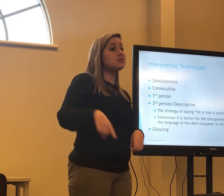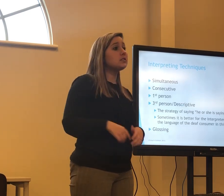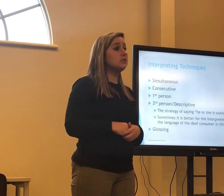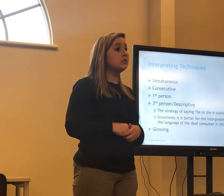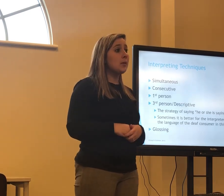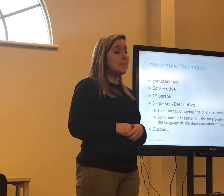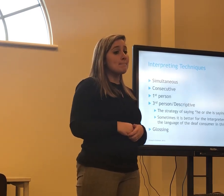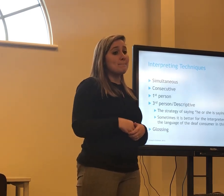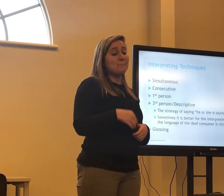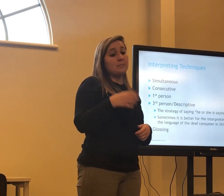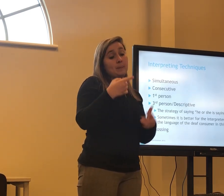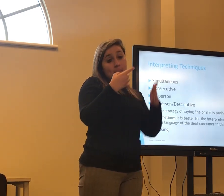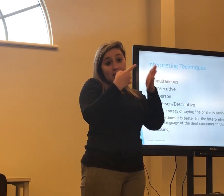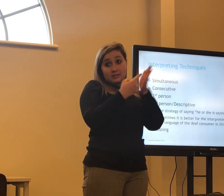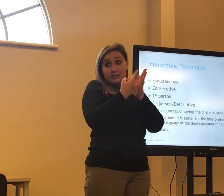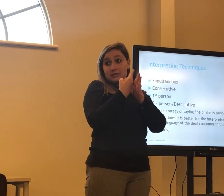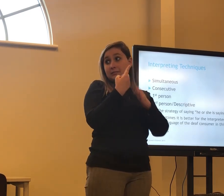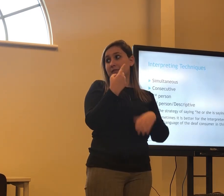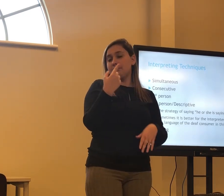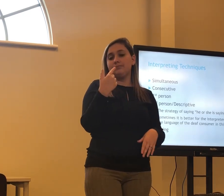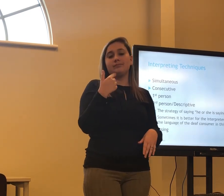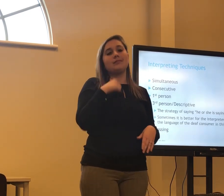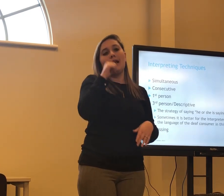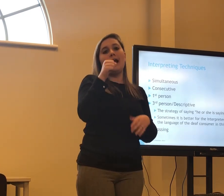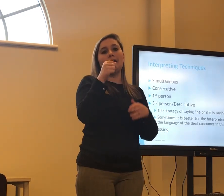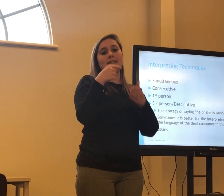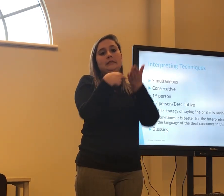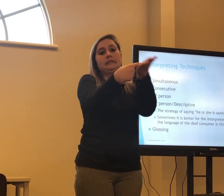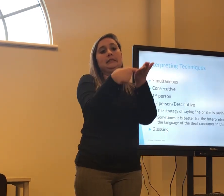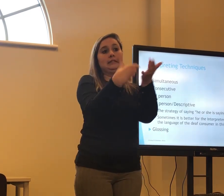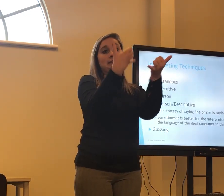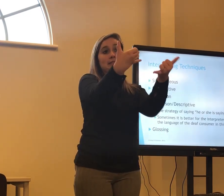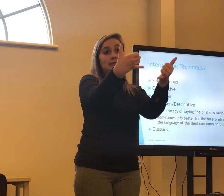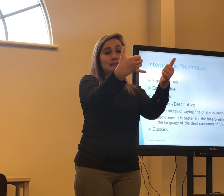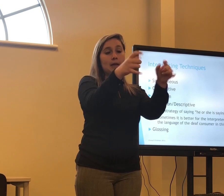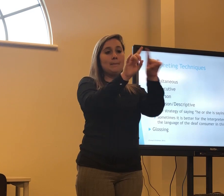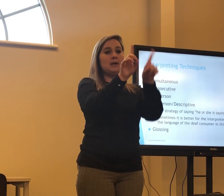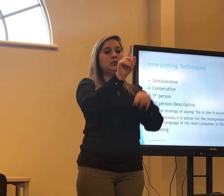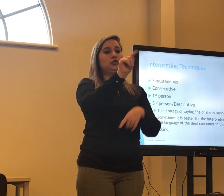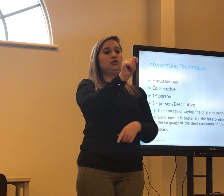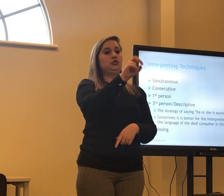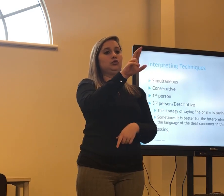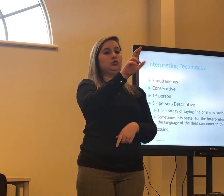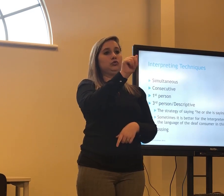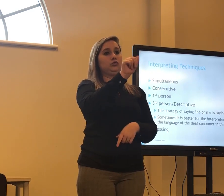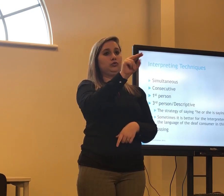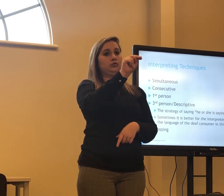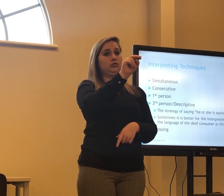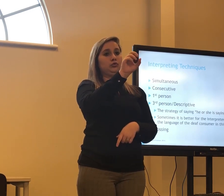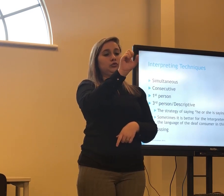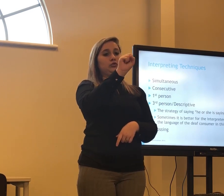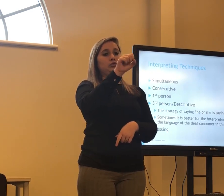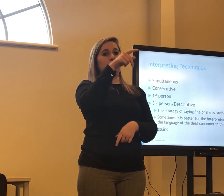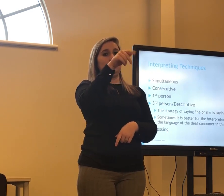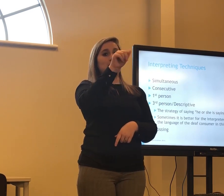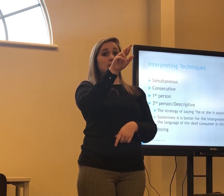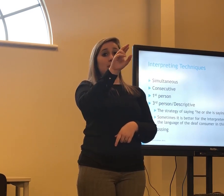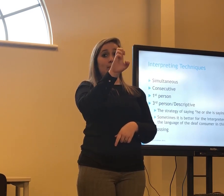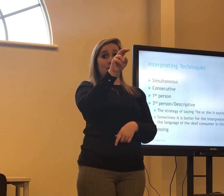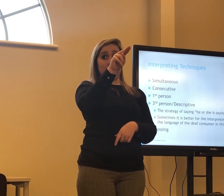sometimes, I didn't cover it today, but transparency in your interpreting of telling the doctor, this is all he's saying,